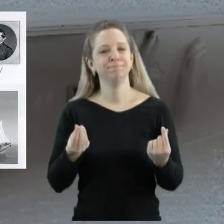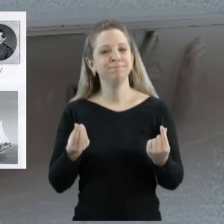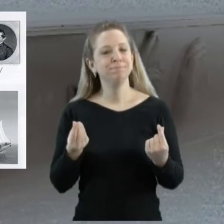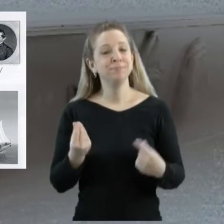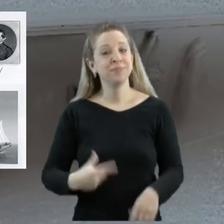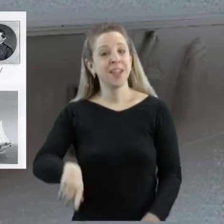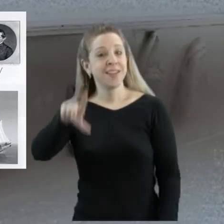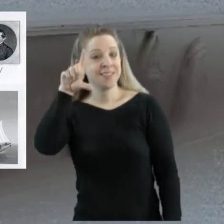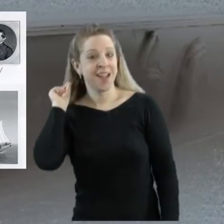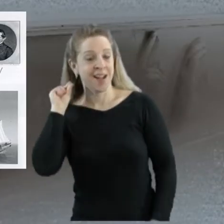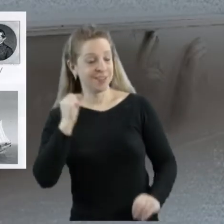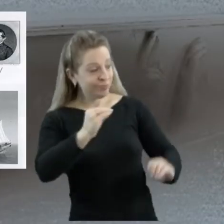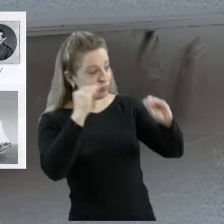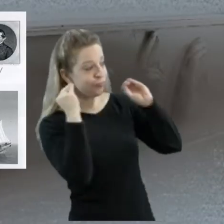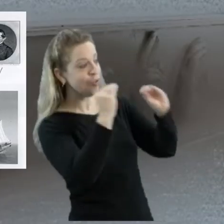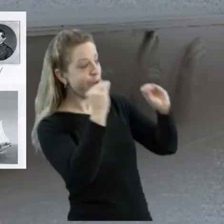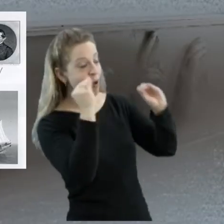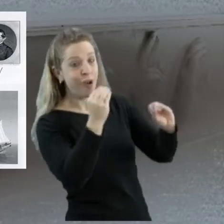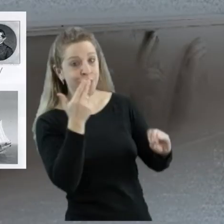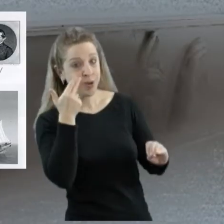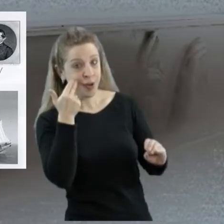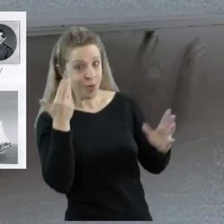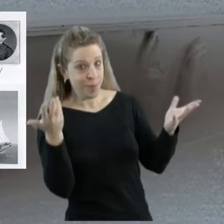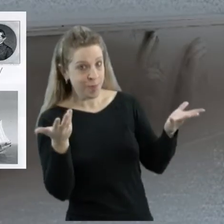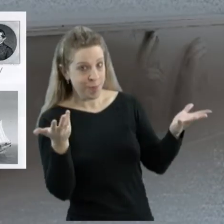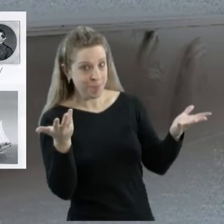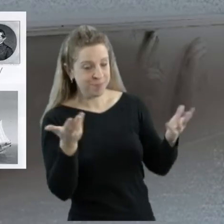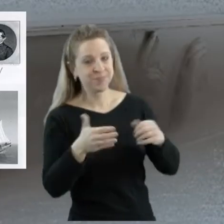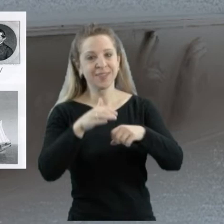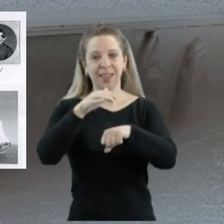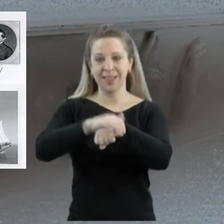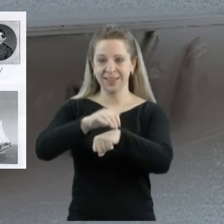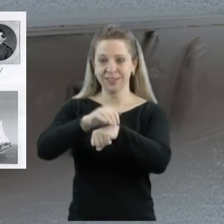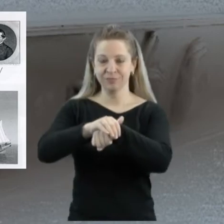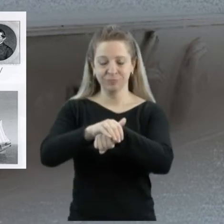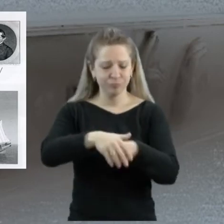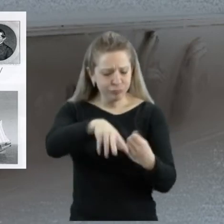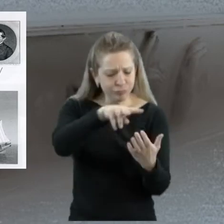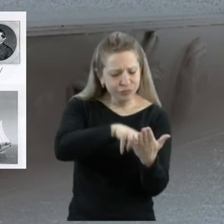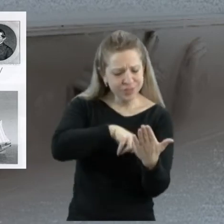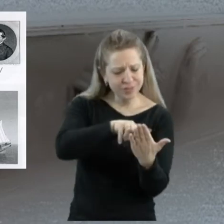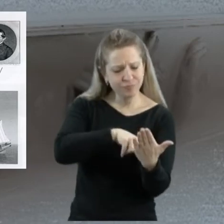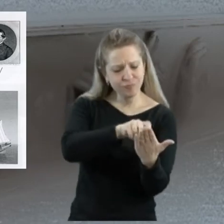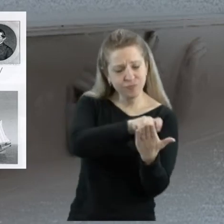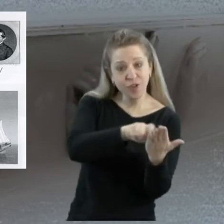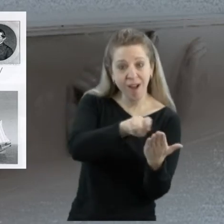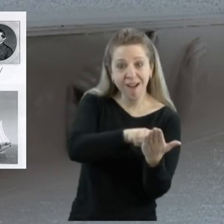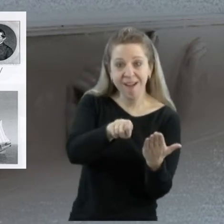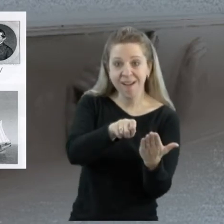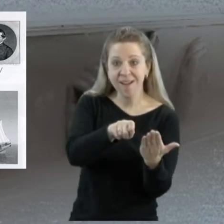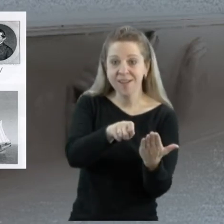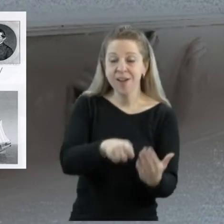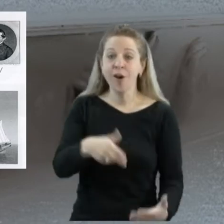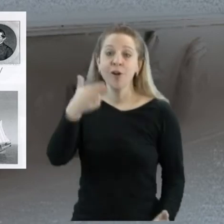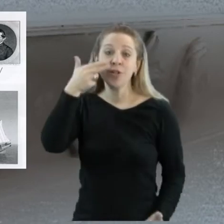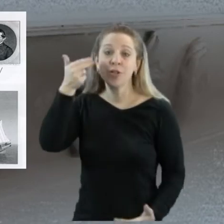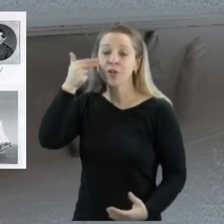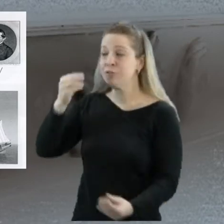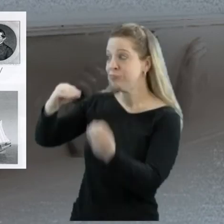On the ship to America, Gallaudet taught Claire English. Claire taught Gallaudet sign